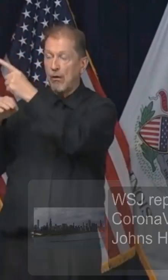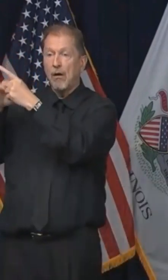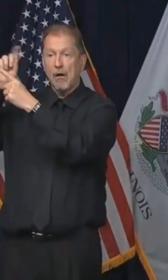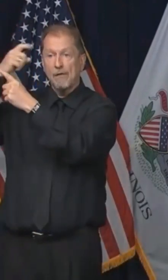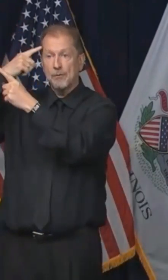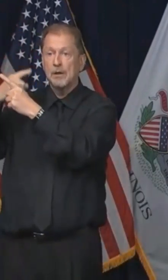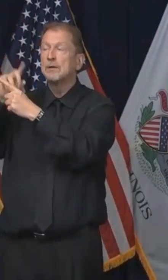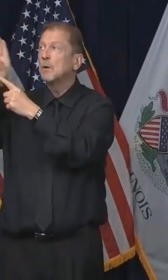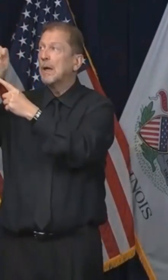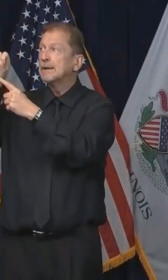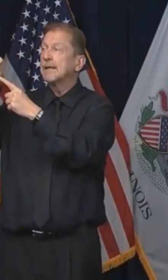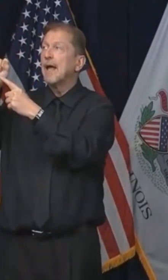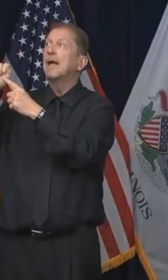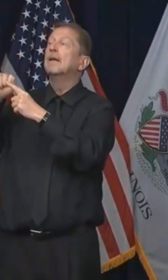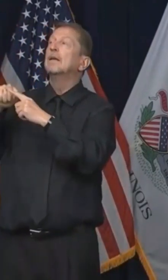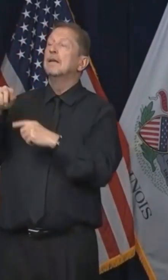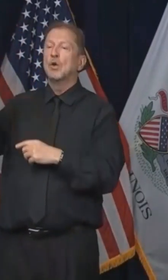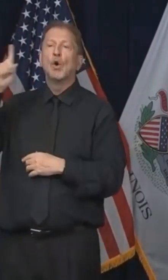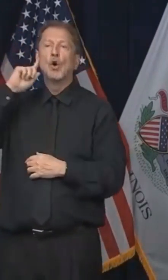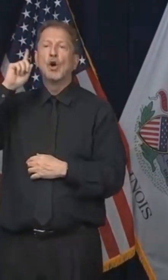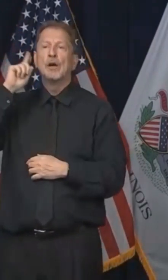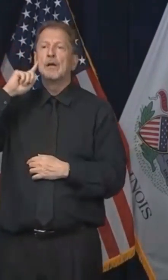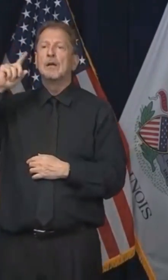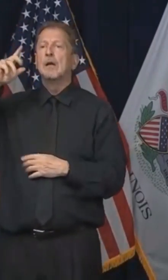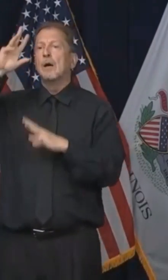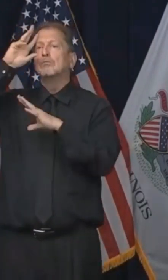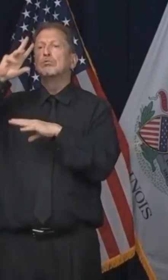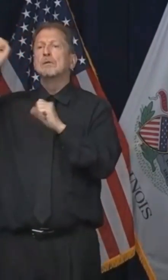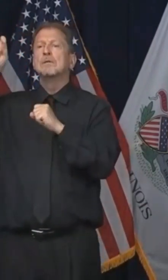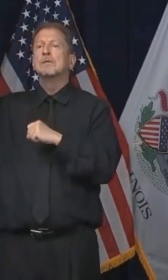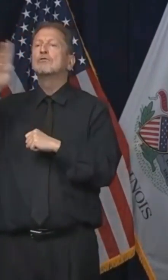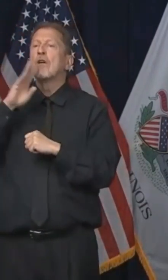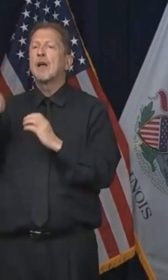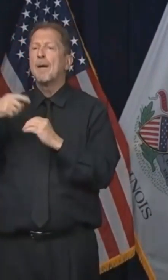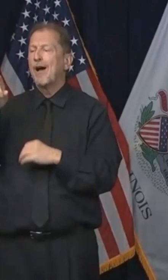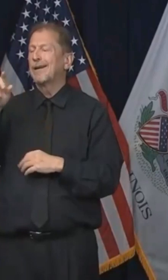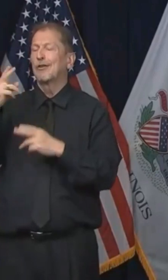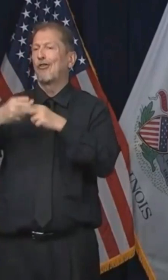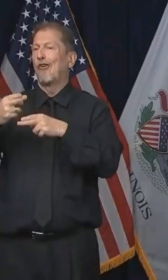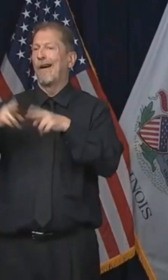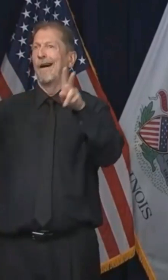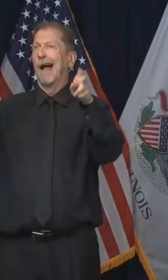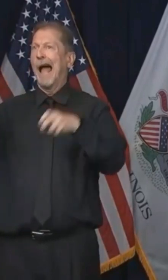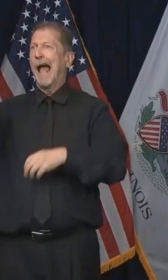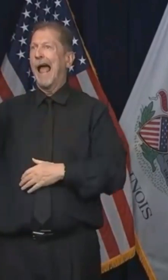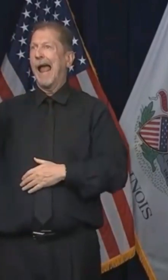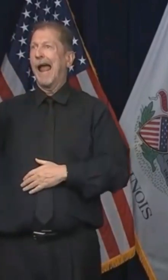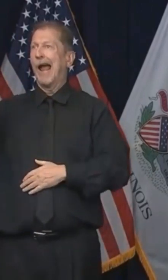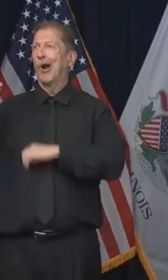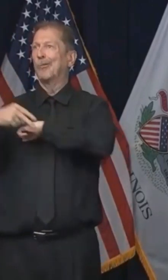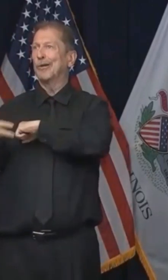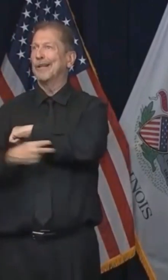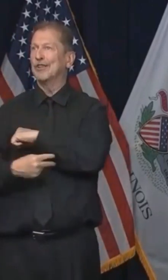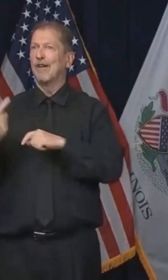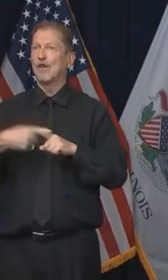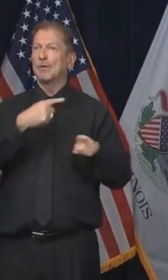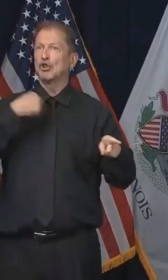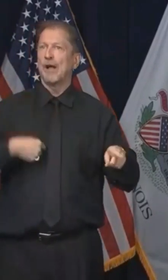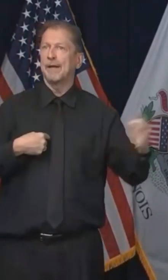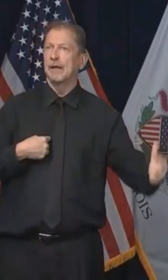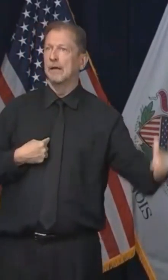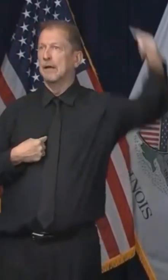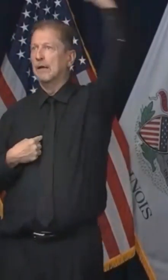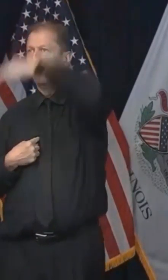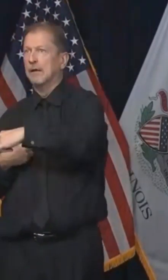heard the last day or two, the president talking about the air bridge, he's been calling it, from China, where they're shipping goods back to the United